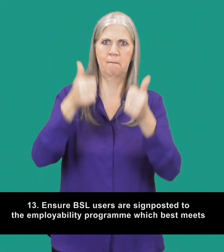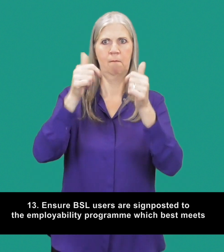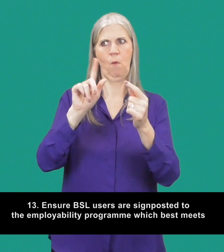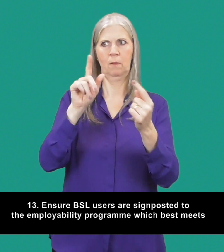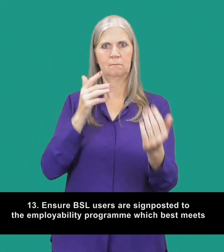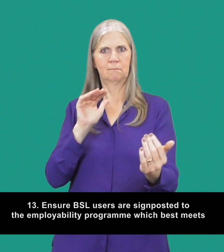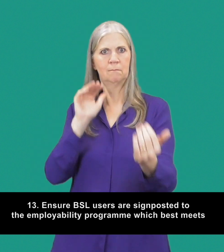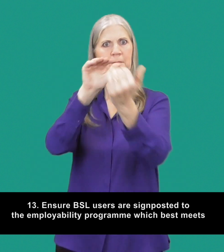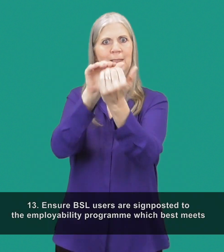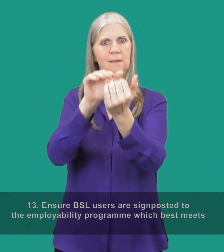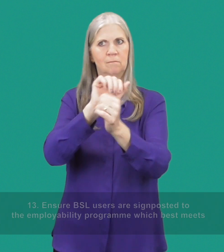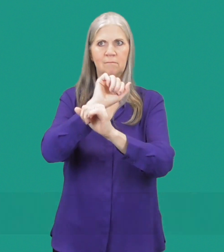Their individual needs.